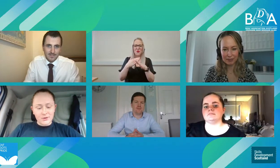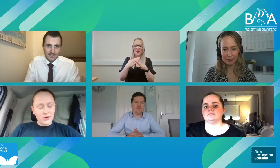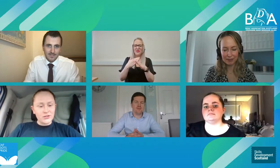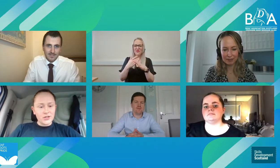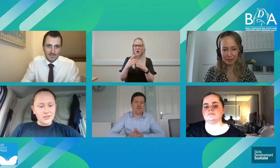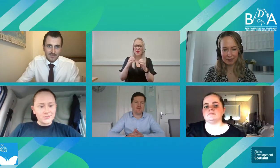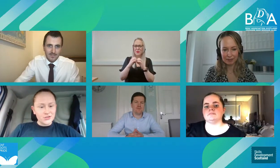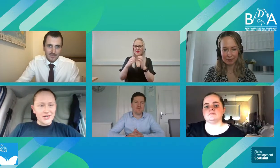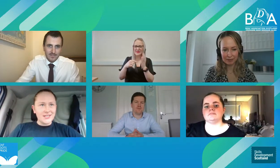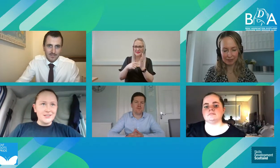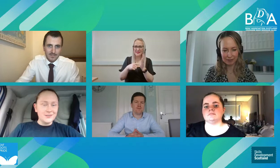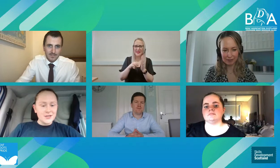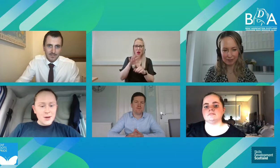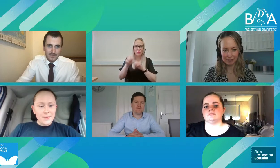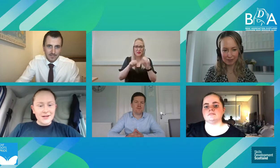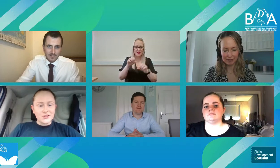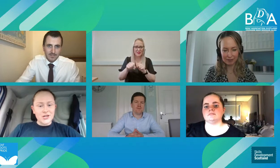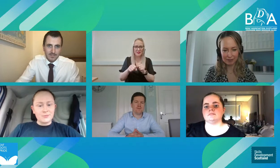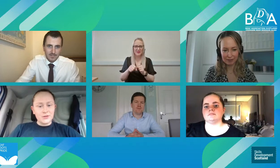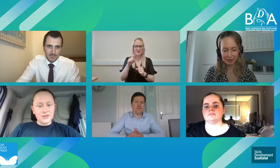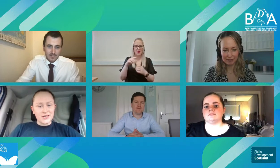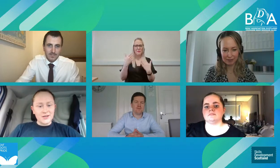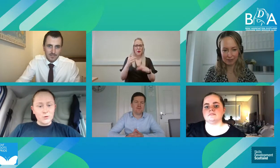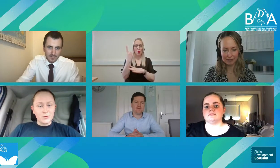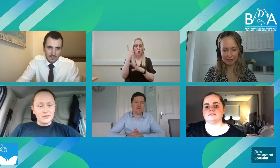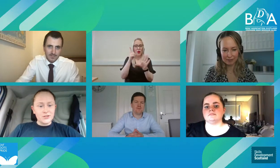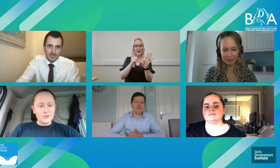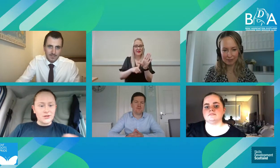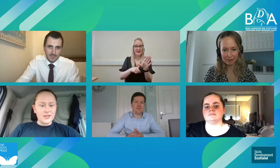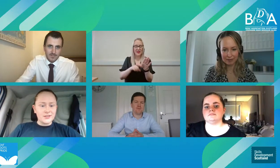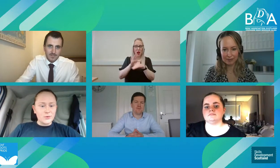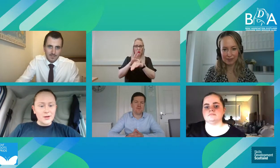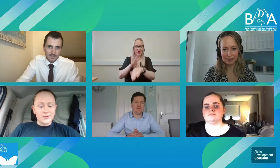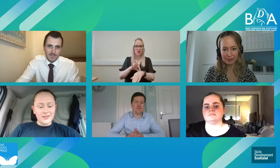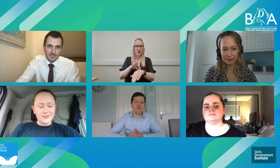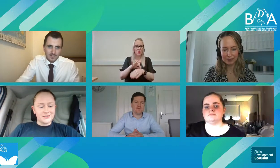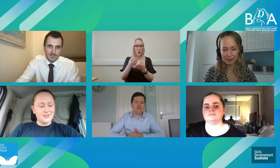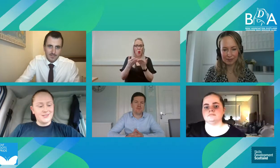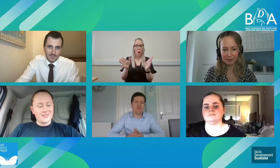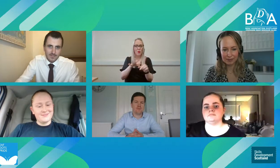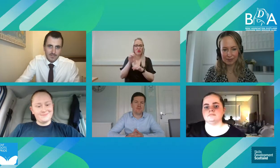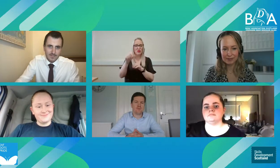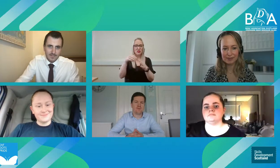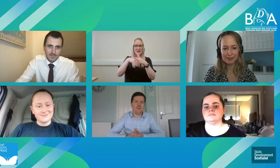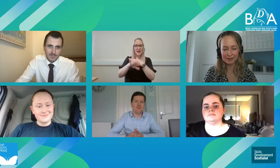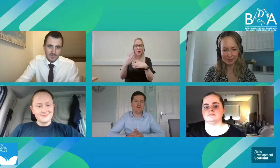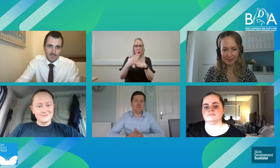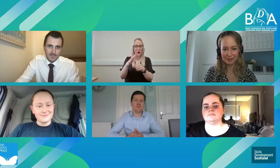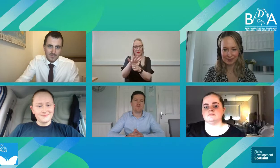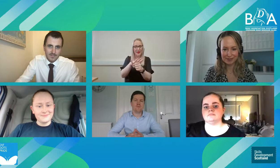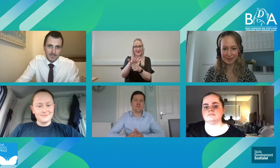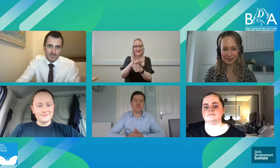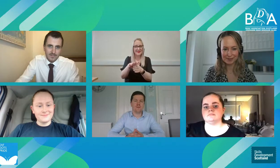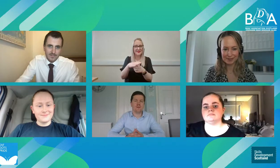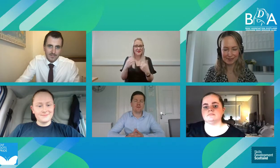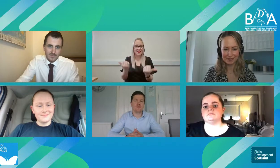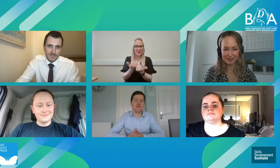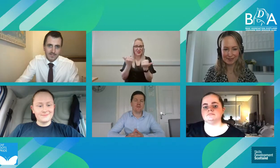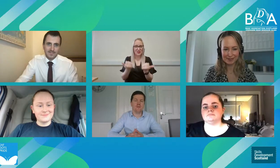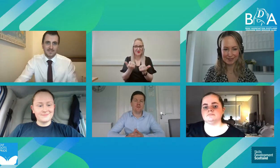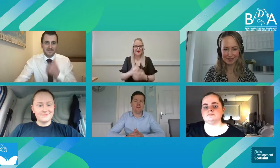completed a 1-year trainee apprenticeship with the Openreach within the workplace.